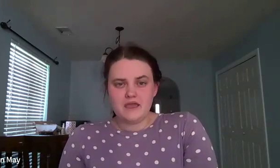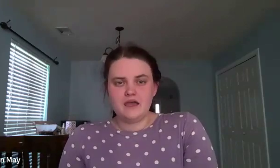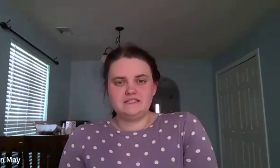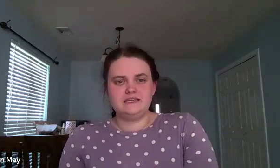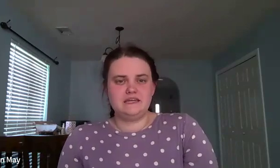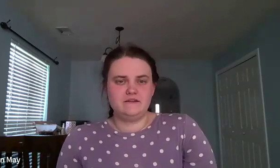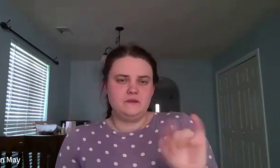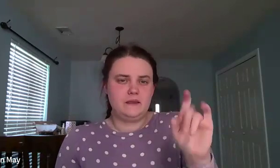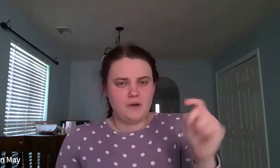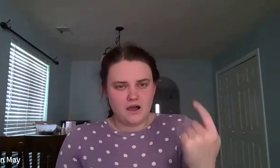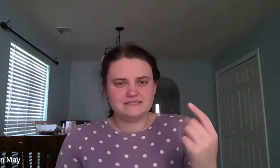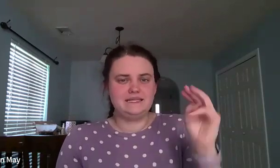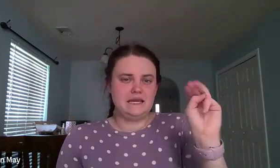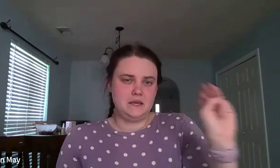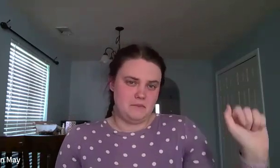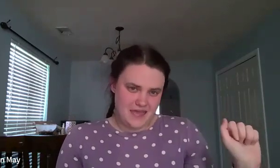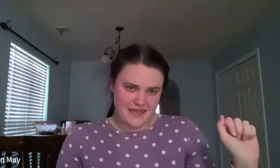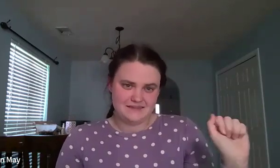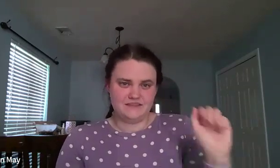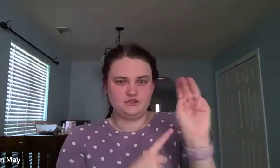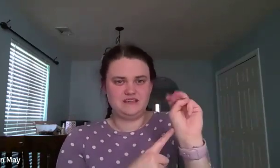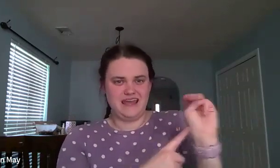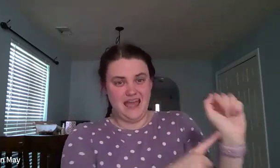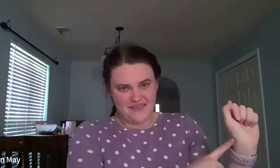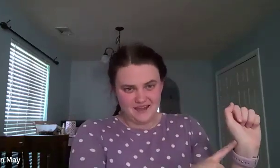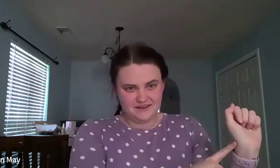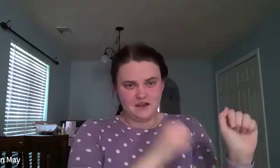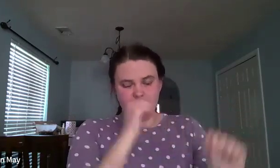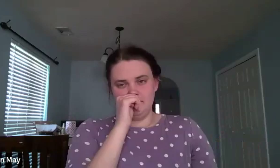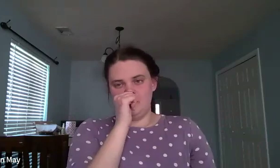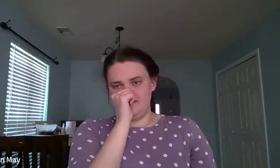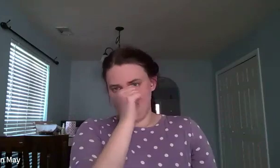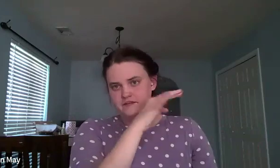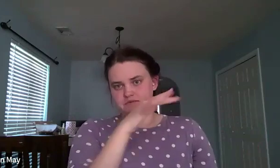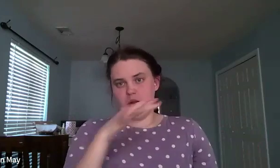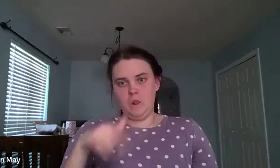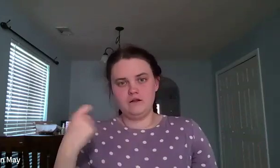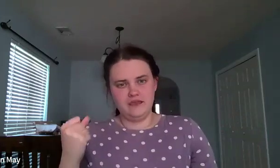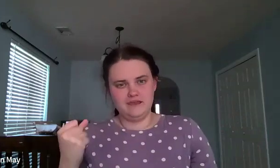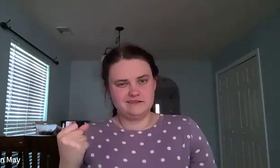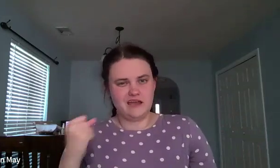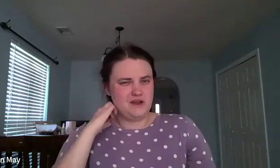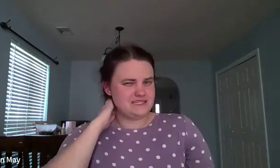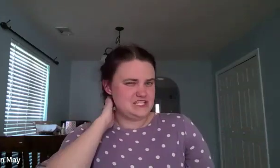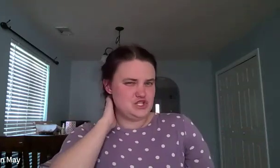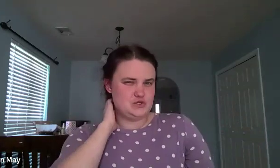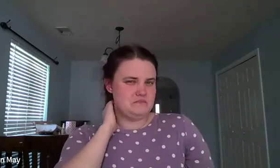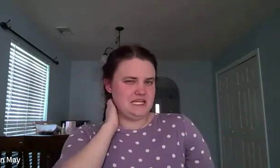I see again, they'll be like boxing, MMA, like they'll just kind of add that, or they'll think it's about longhand. I've not seen too